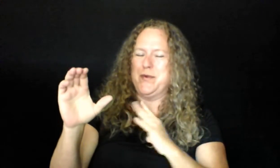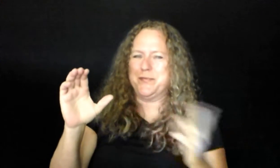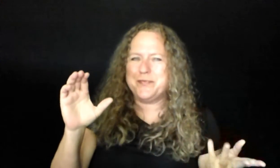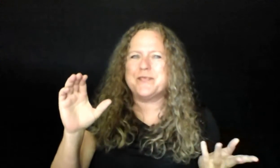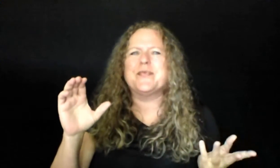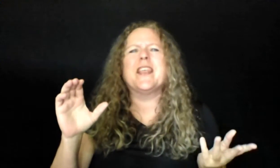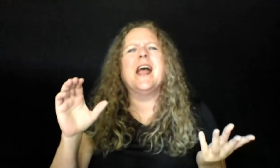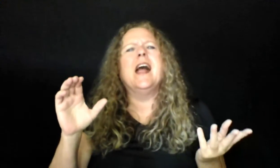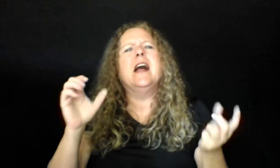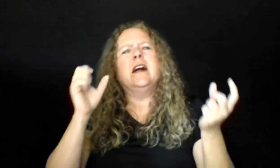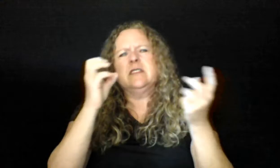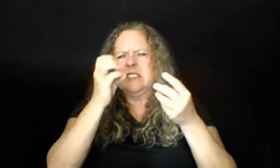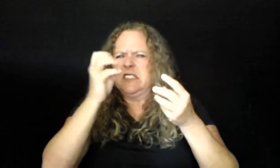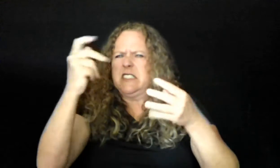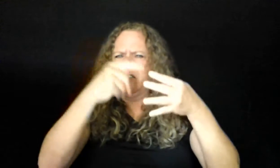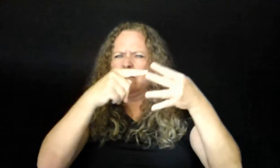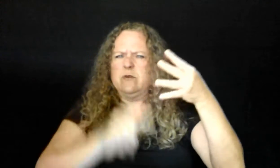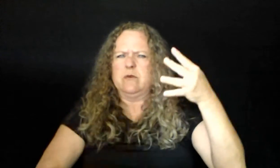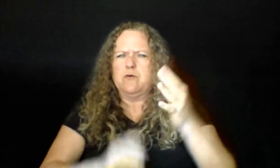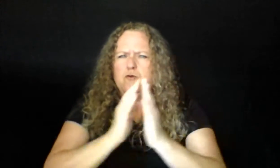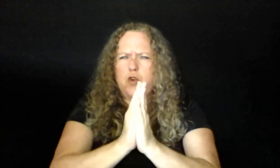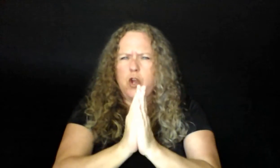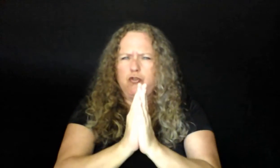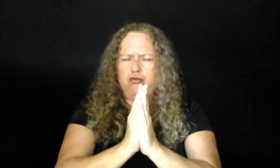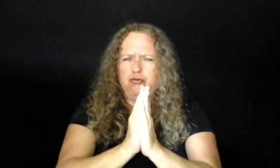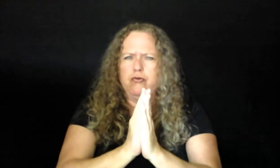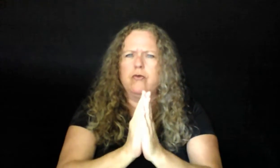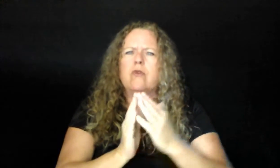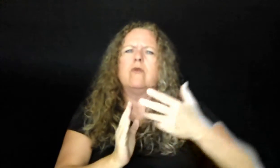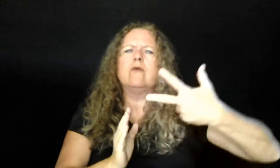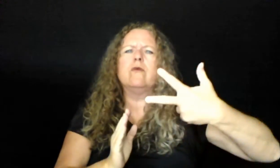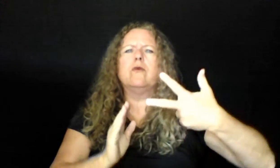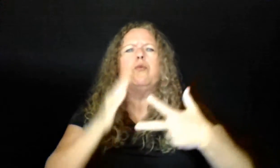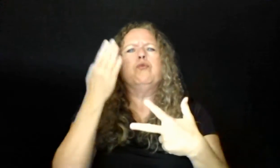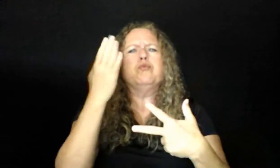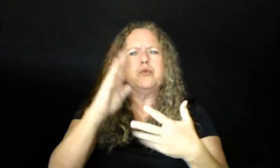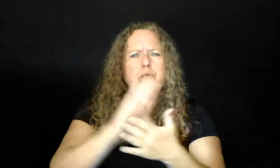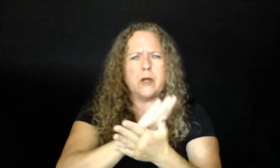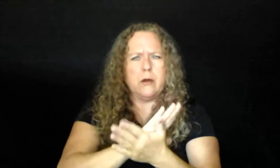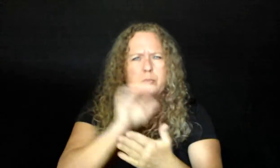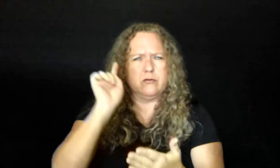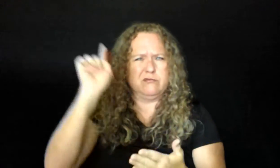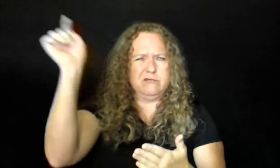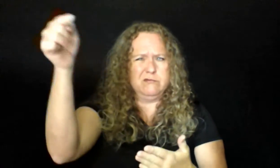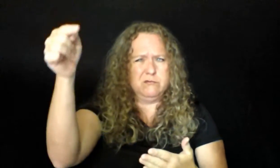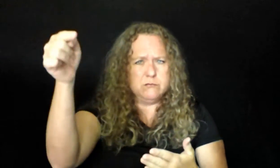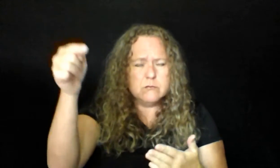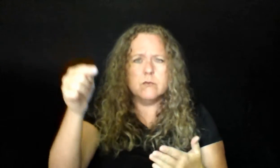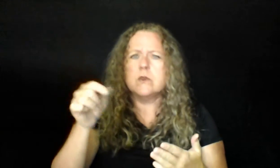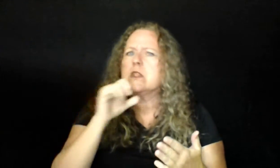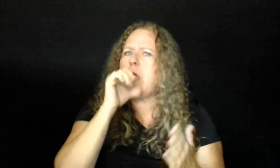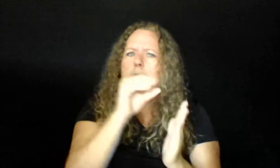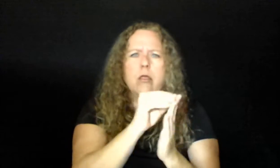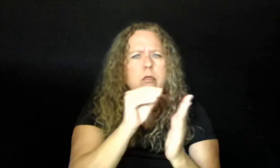number of prayer requests, three that are on the blue paper back there. They're not written in your